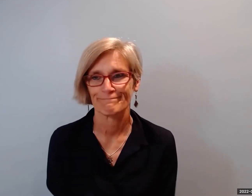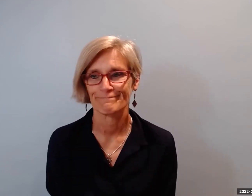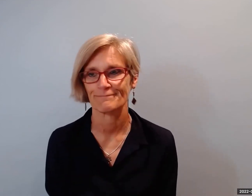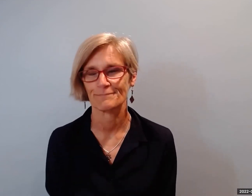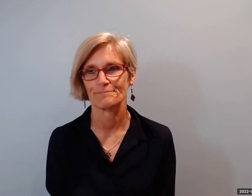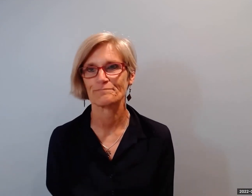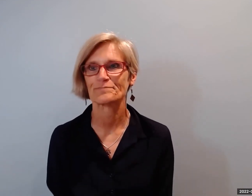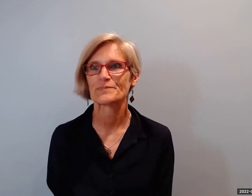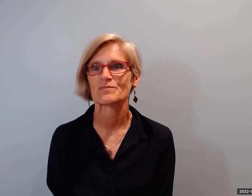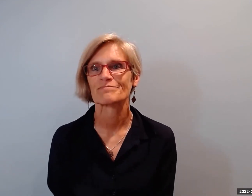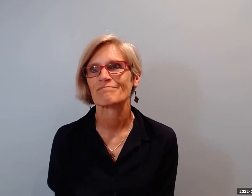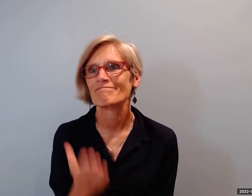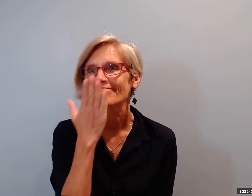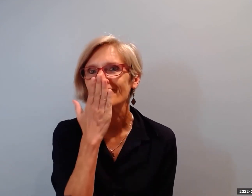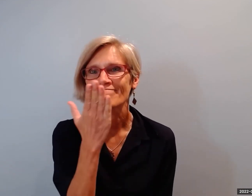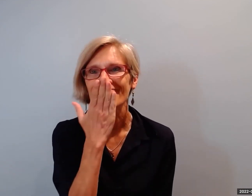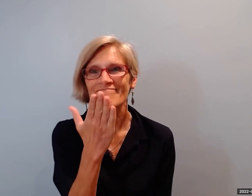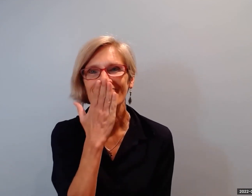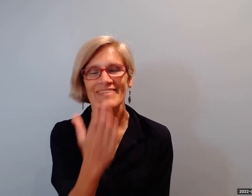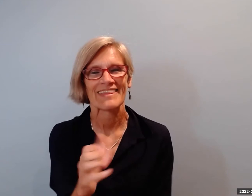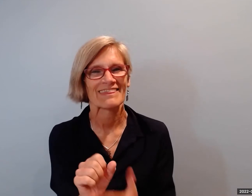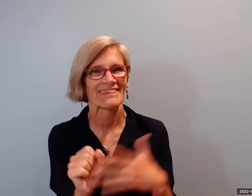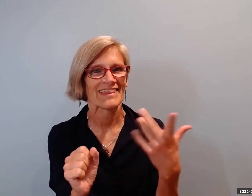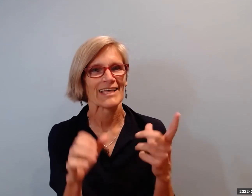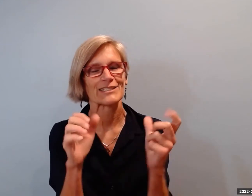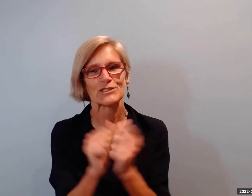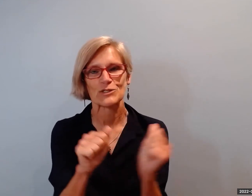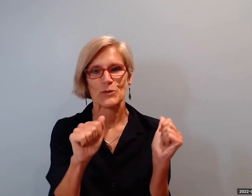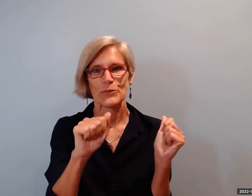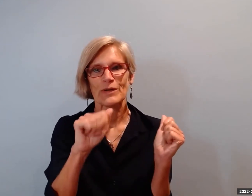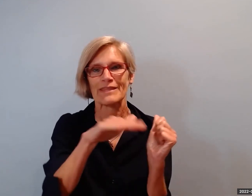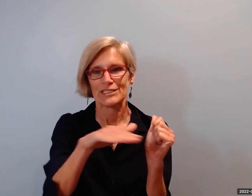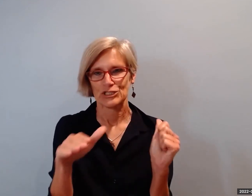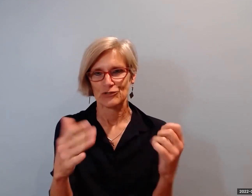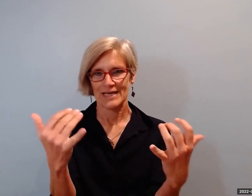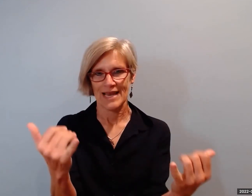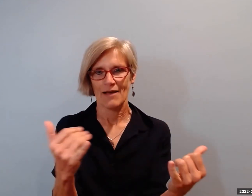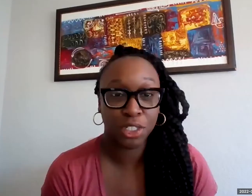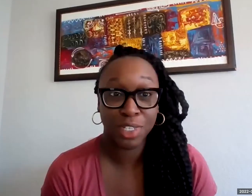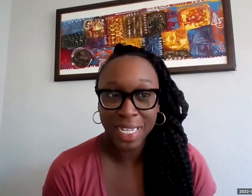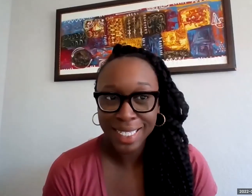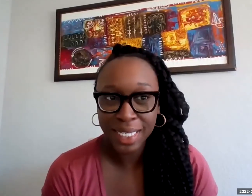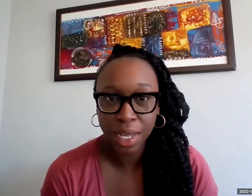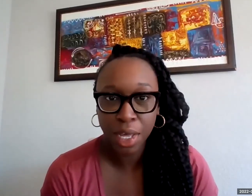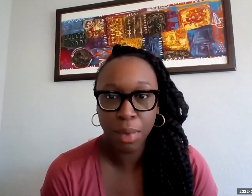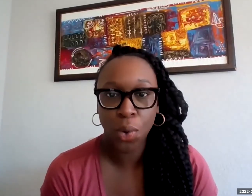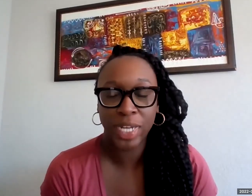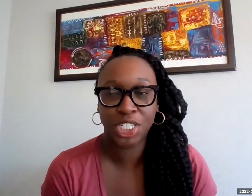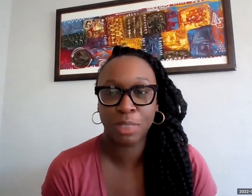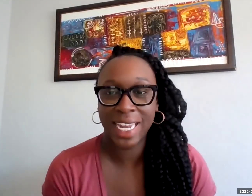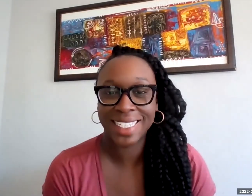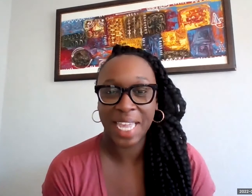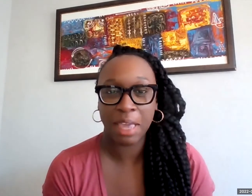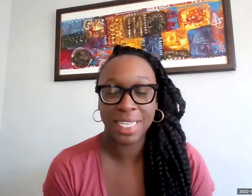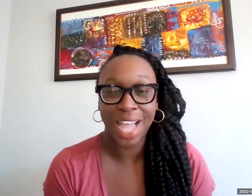Thanks, Julia. Hi, everyone. LaShawn Francis, Children Now. And I want to talk a little bit about the Family Urgent Response System,